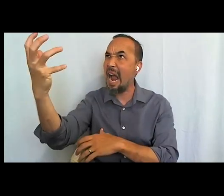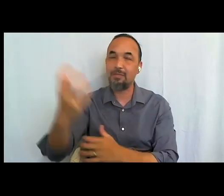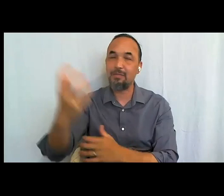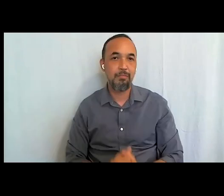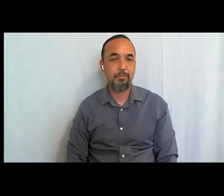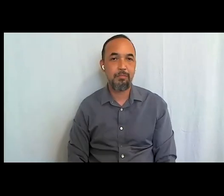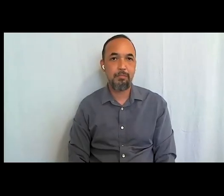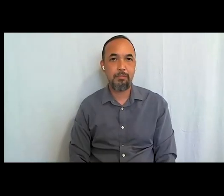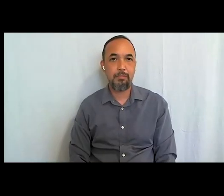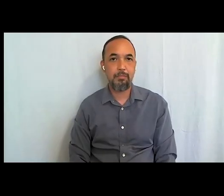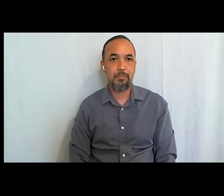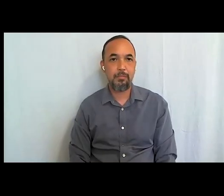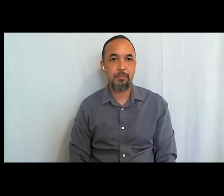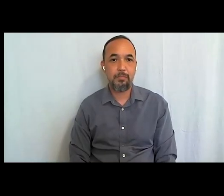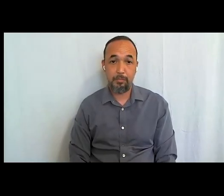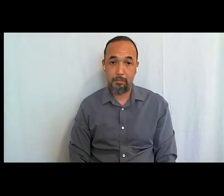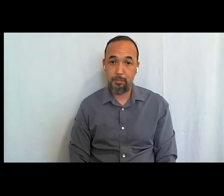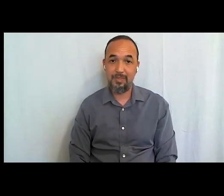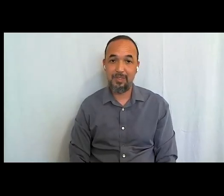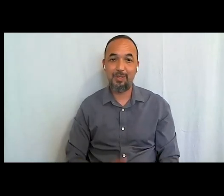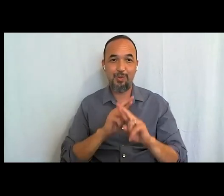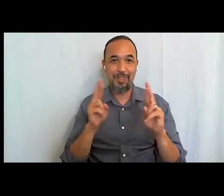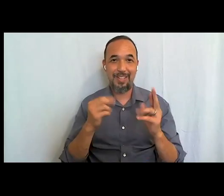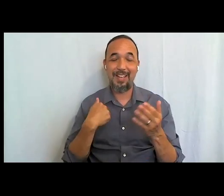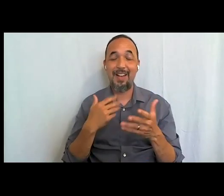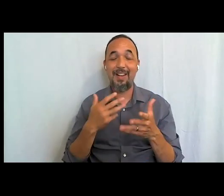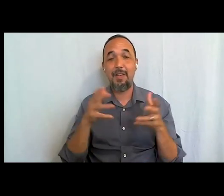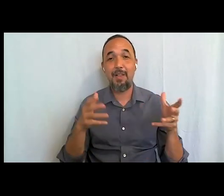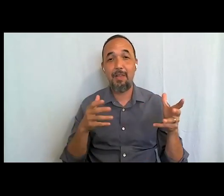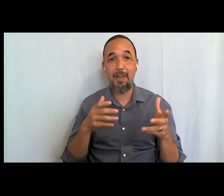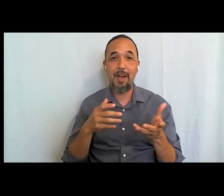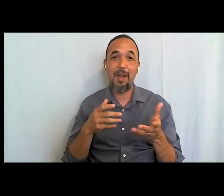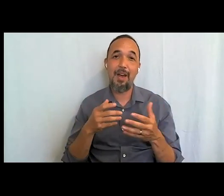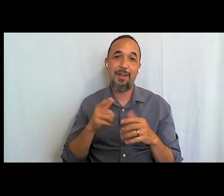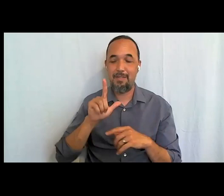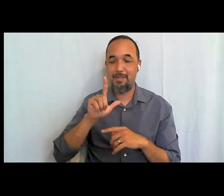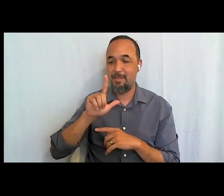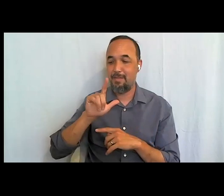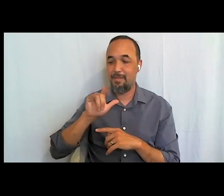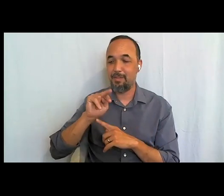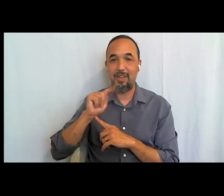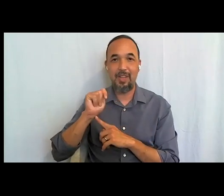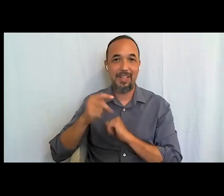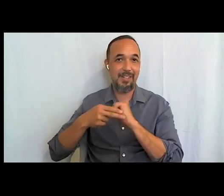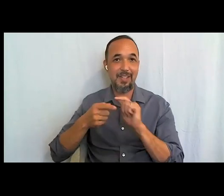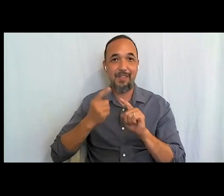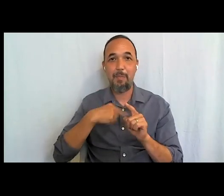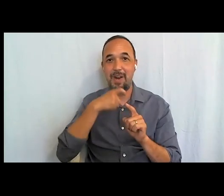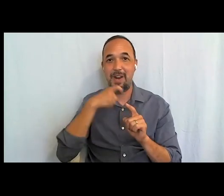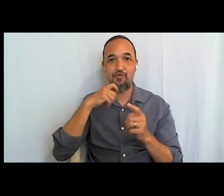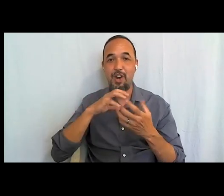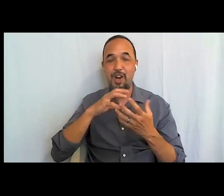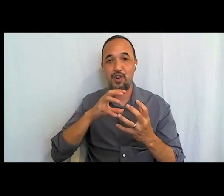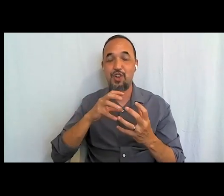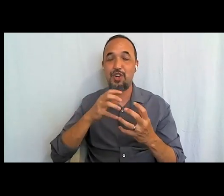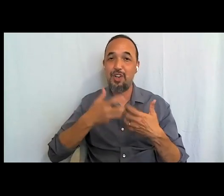Yeah, I'm ready for the hunt. I've got lots of dry Ireland safe. This is a good point. You never know what will be on the list. So something you're hoarding right now, or